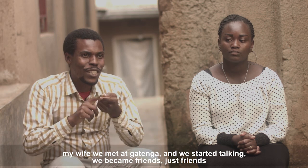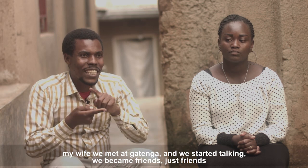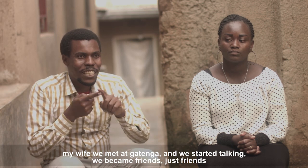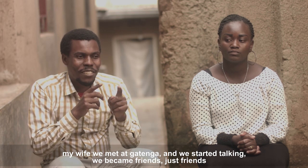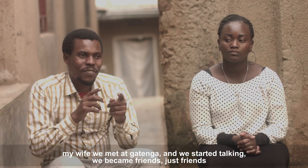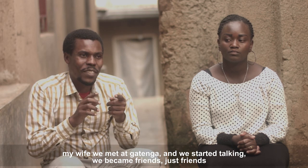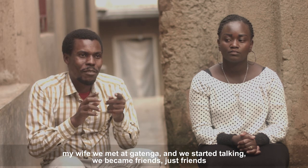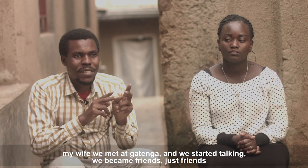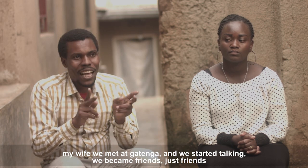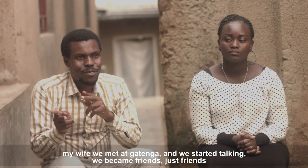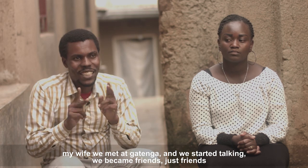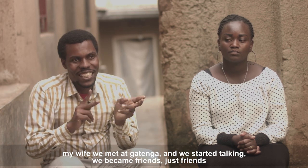start?